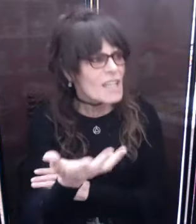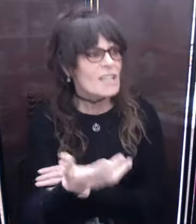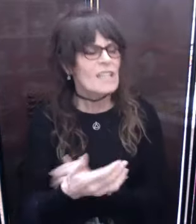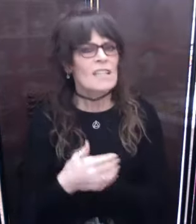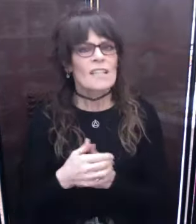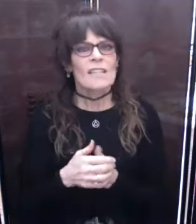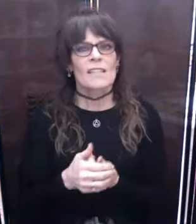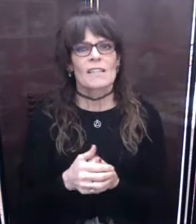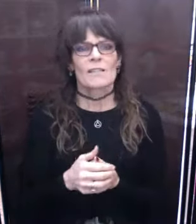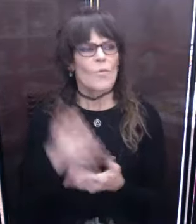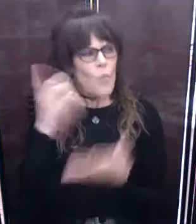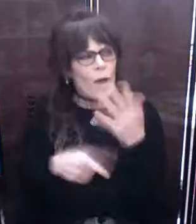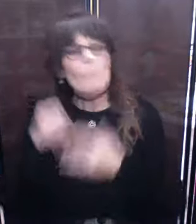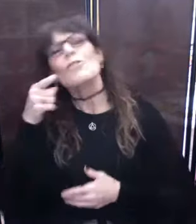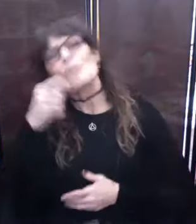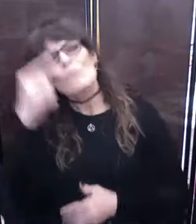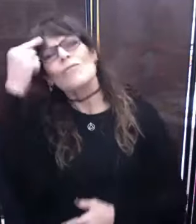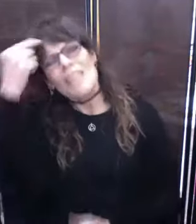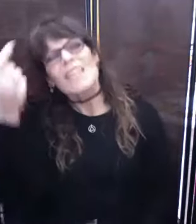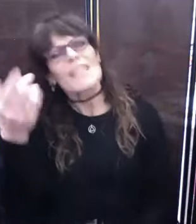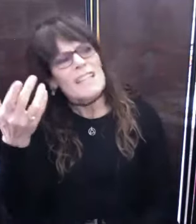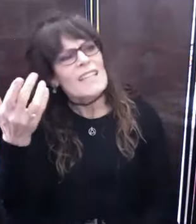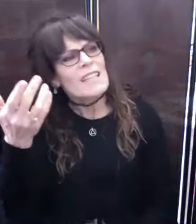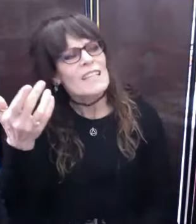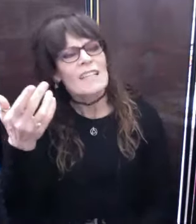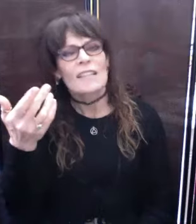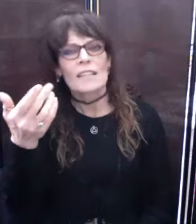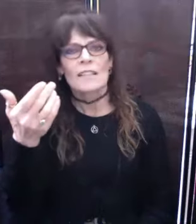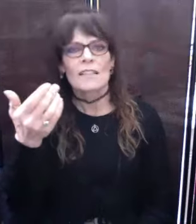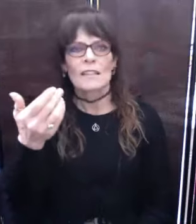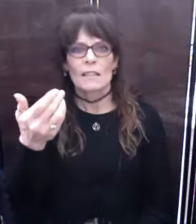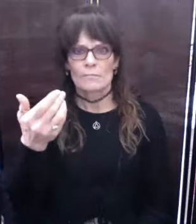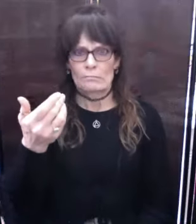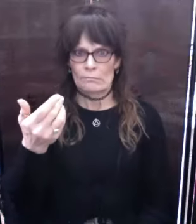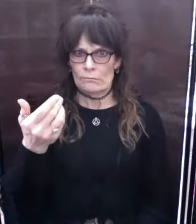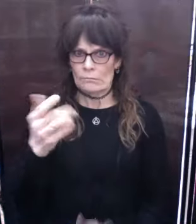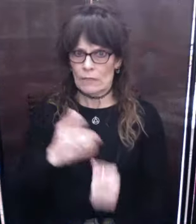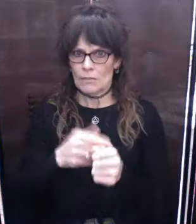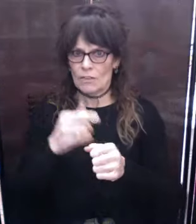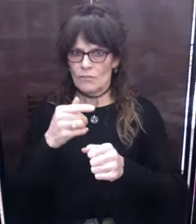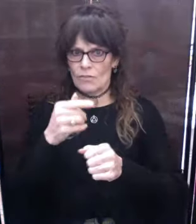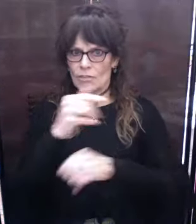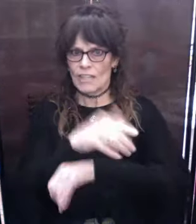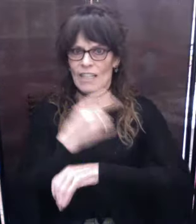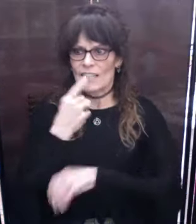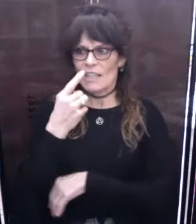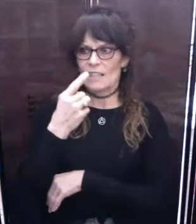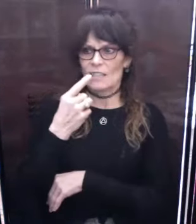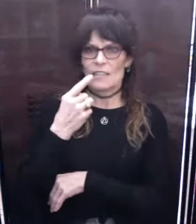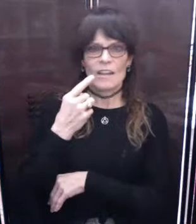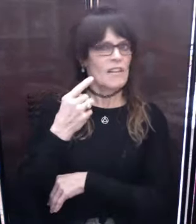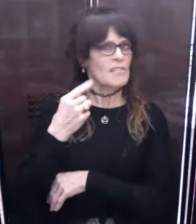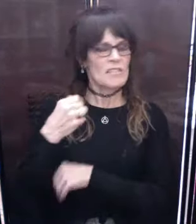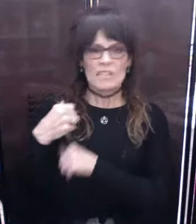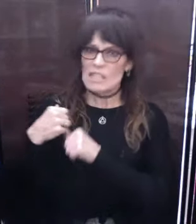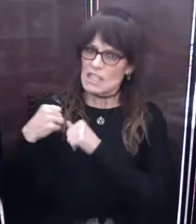What were you thinking, Jim? And that was the first night that I gave the answer that I would give for the next 15 years of my life.